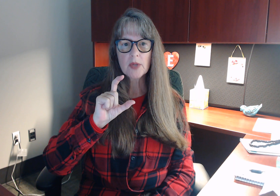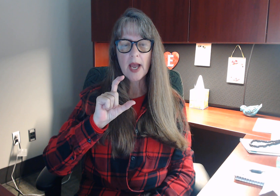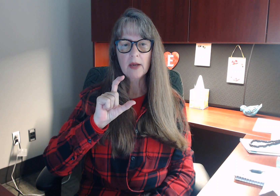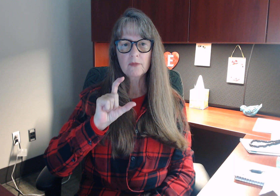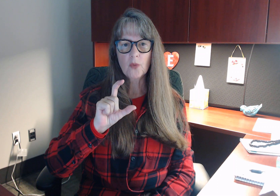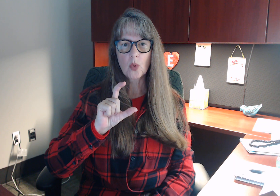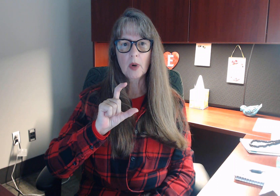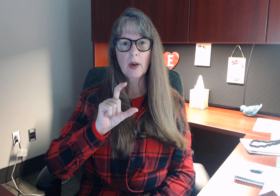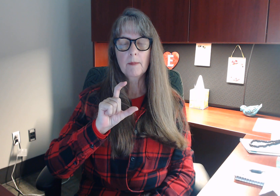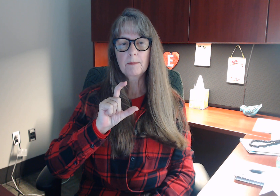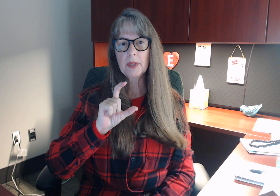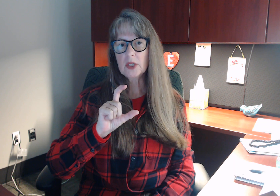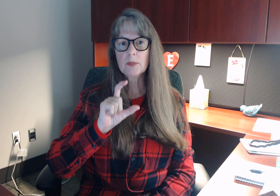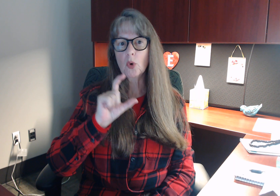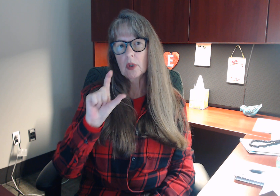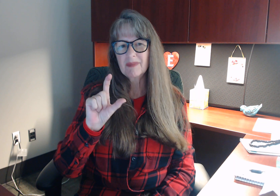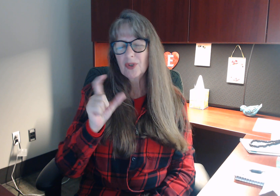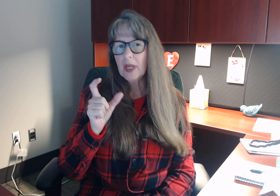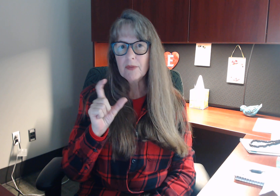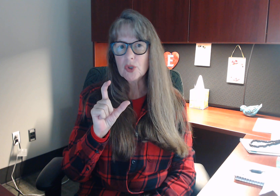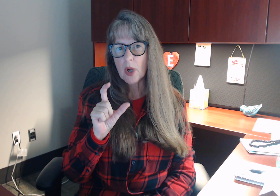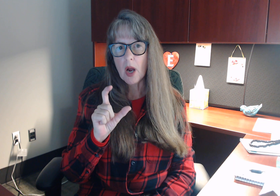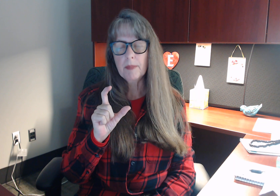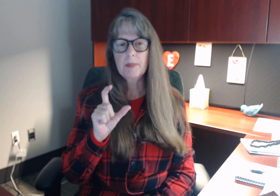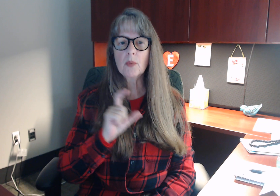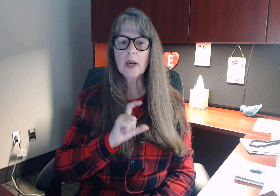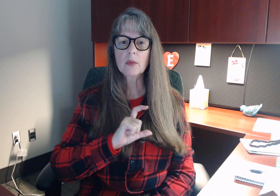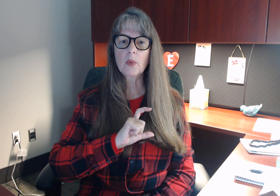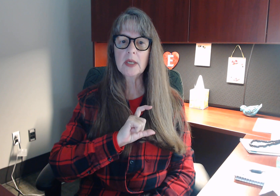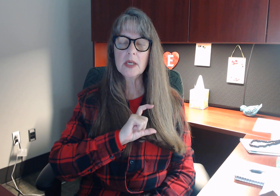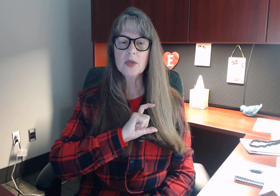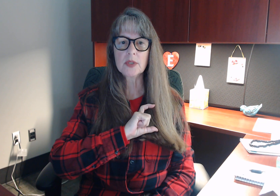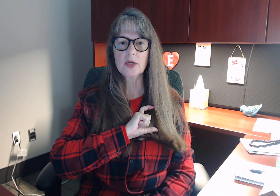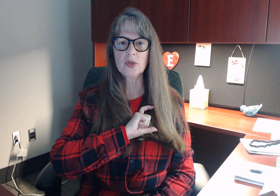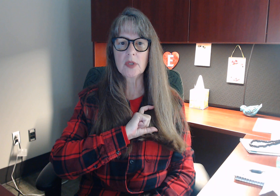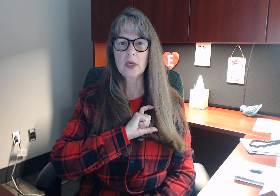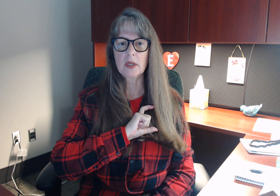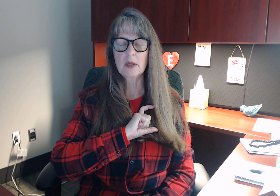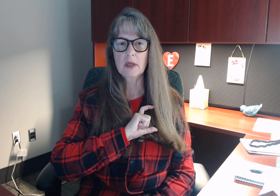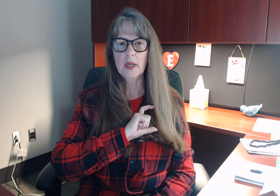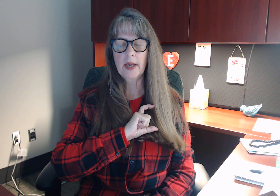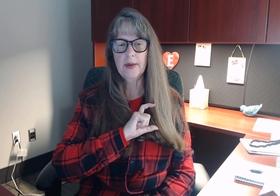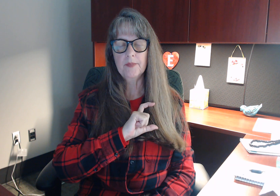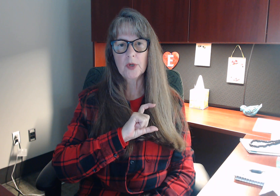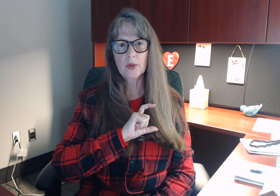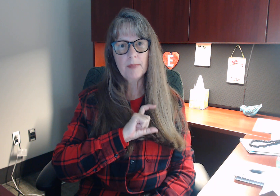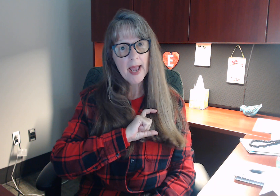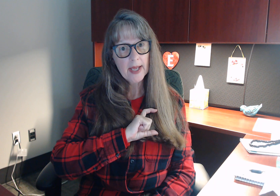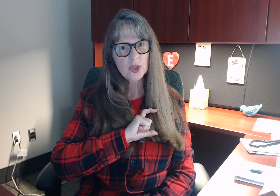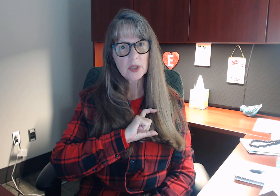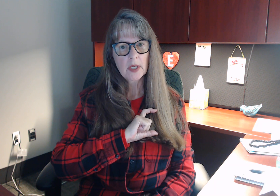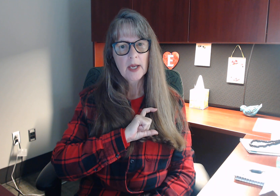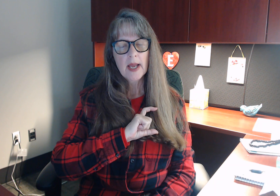that for policemen, or you can even do cop. But what it is their badge.